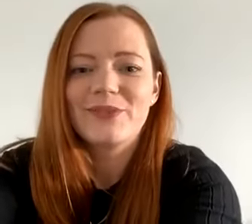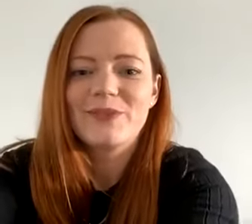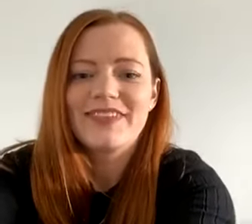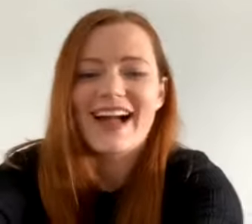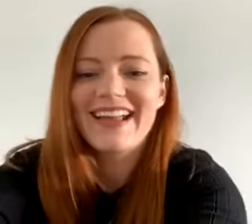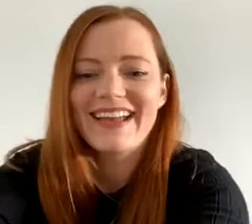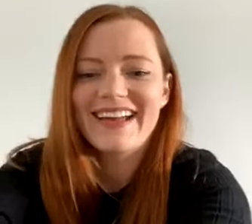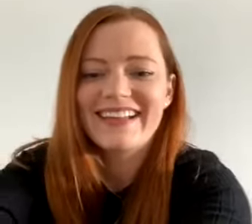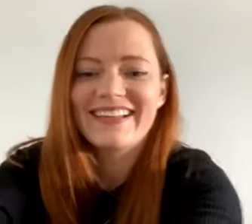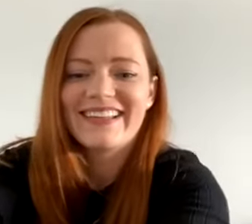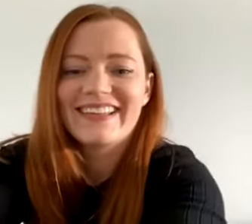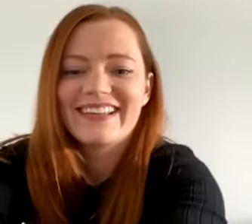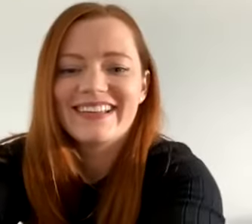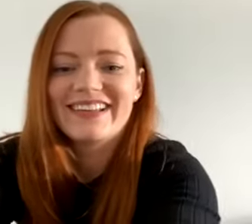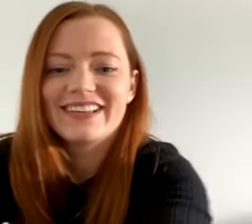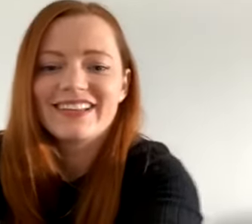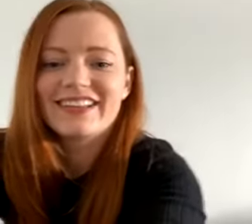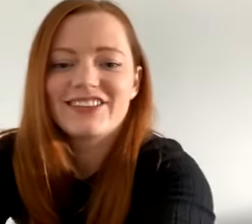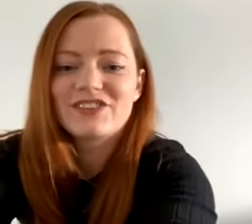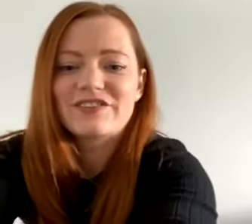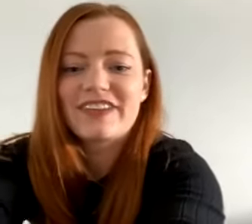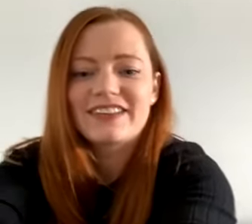Hi, Kate. Hiya. Hello.